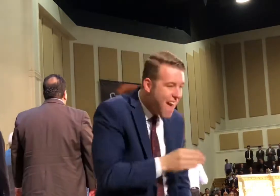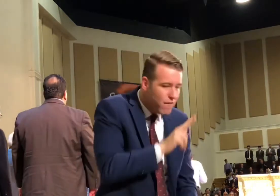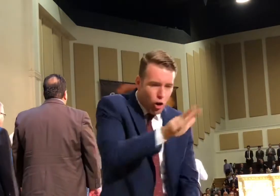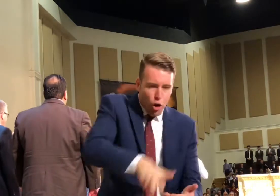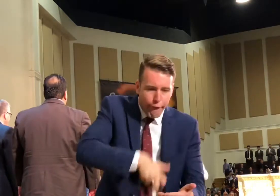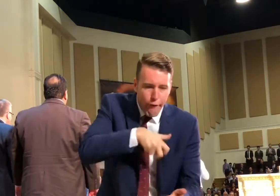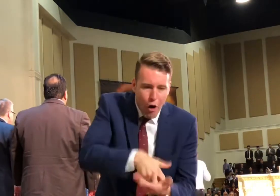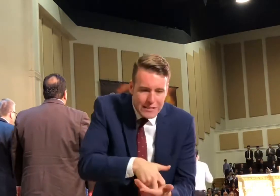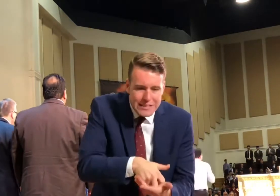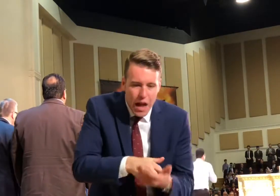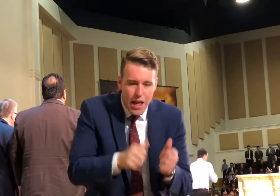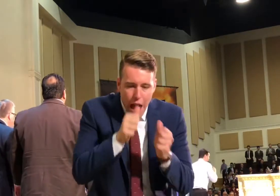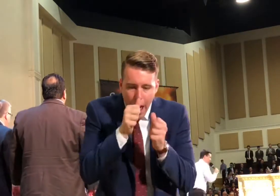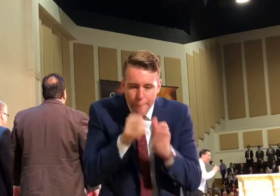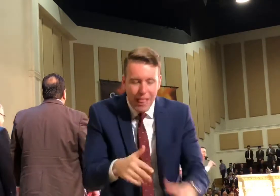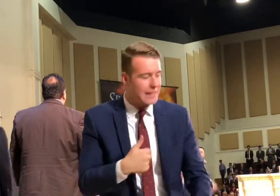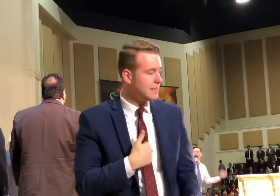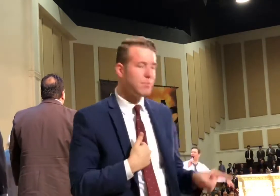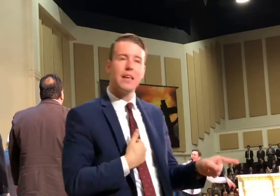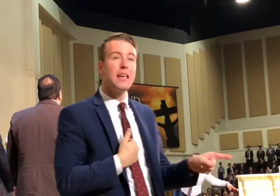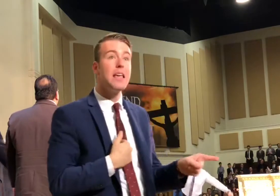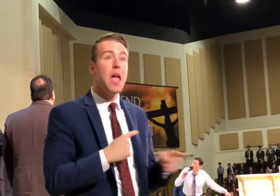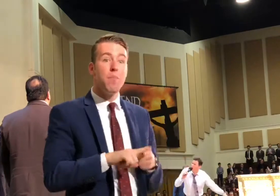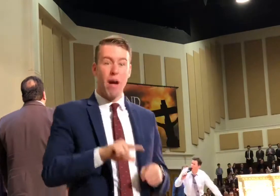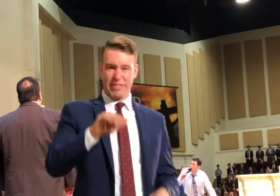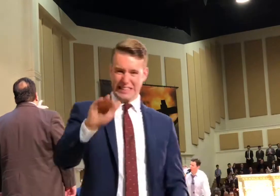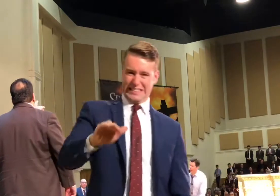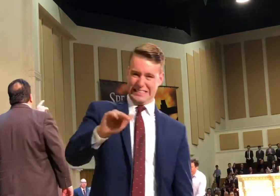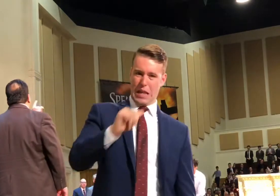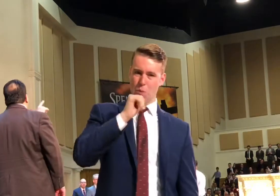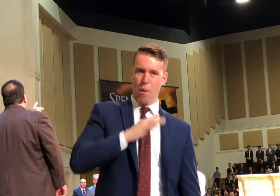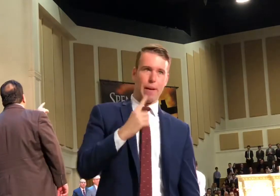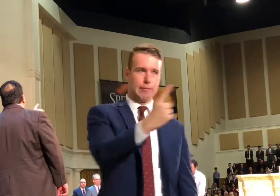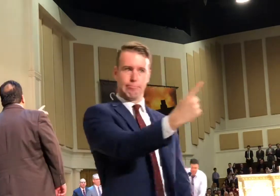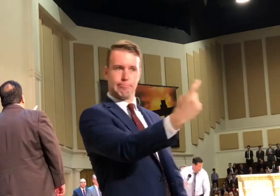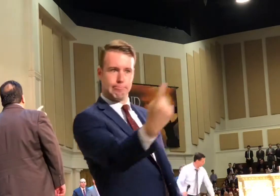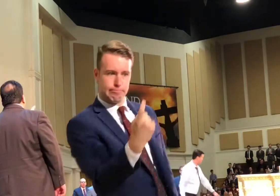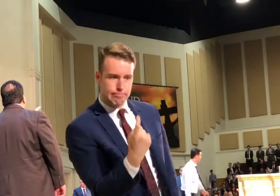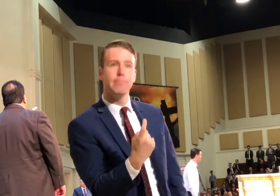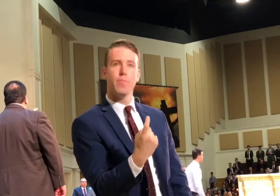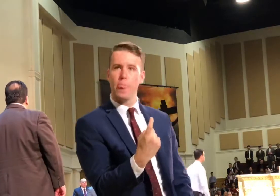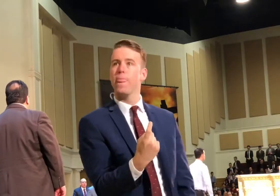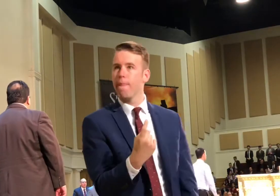down and blessed me. But this little girl right here,